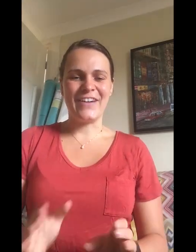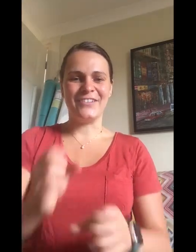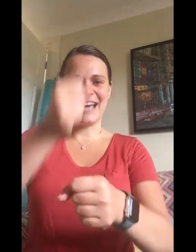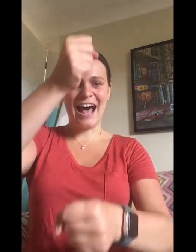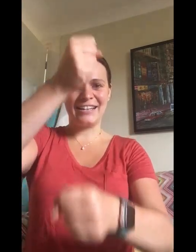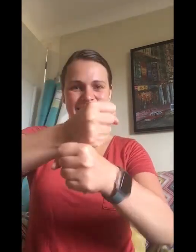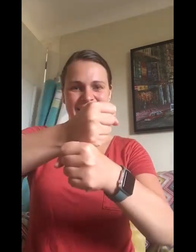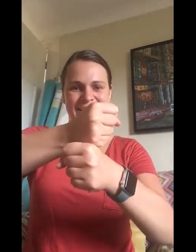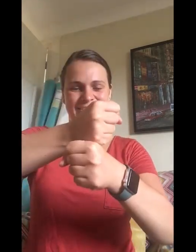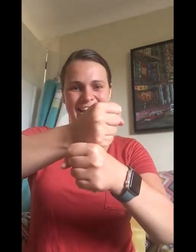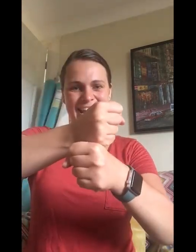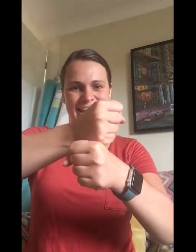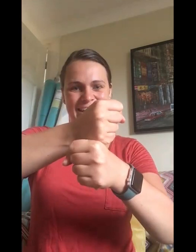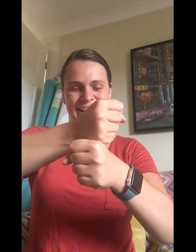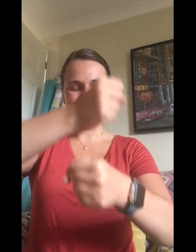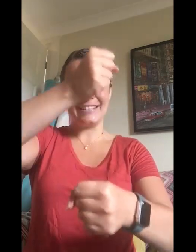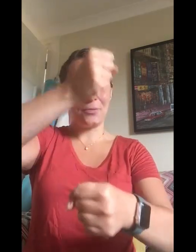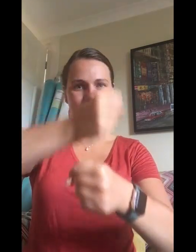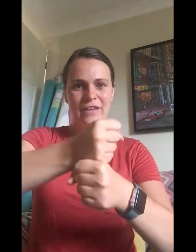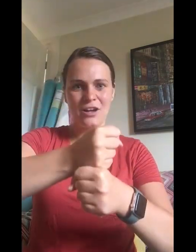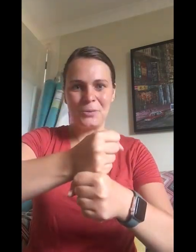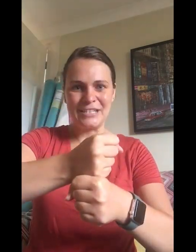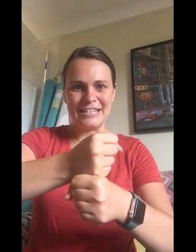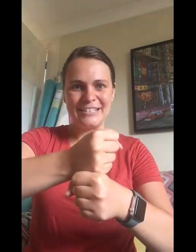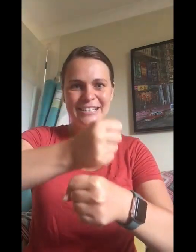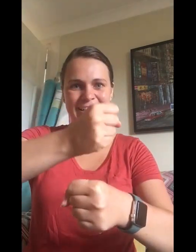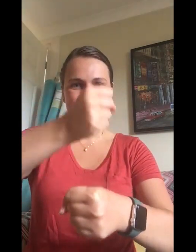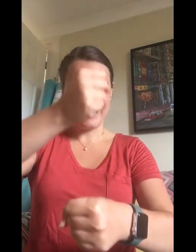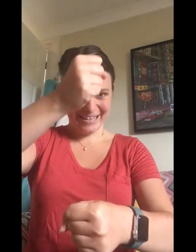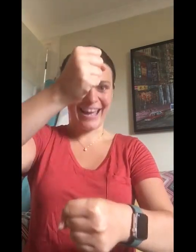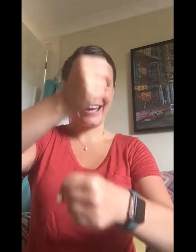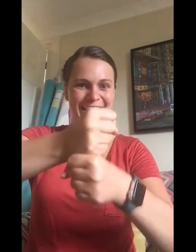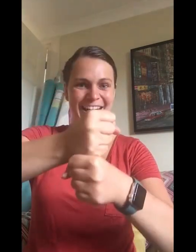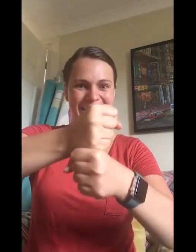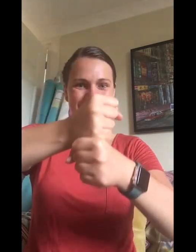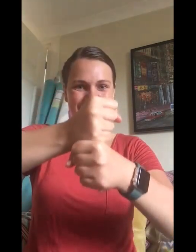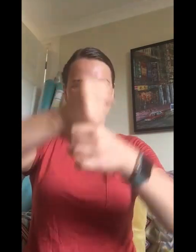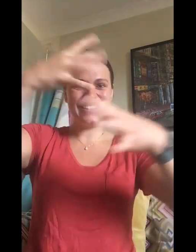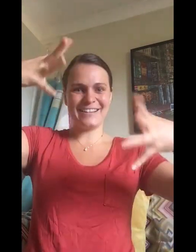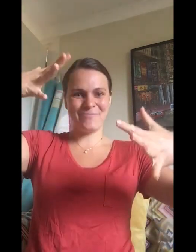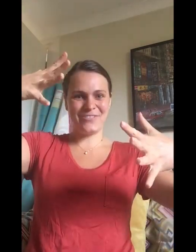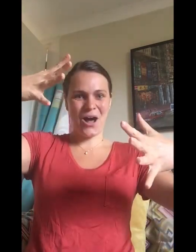Well done. G. So what do you think gold is? Uh-huh.